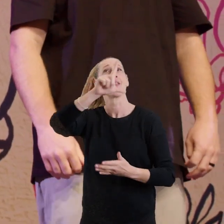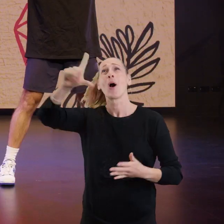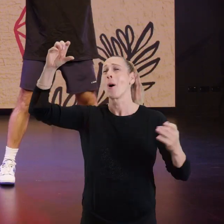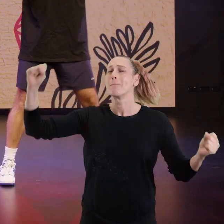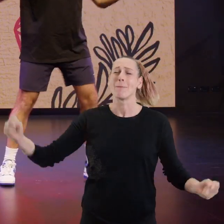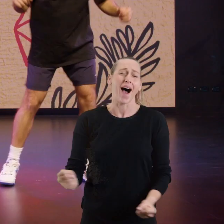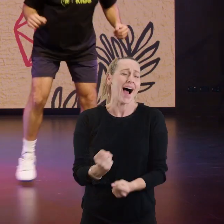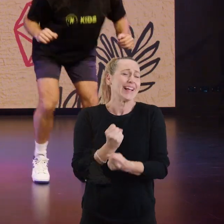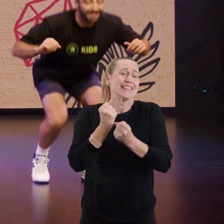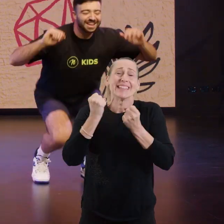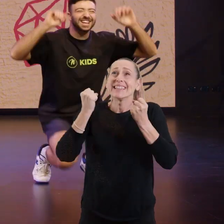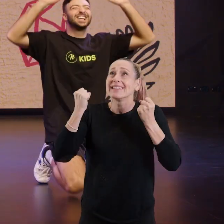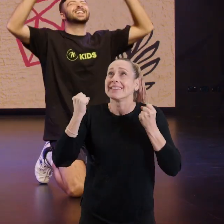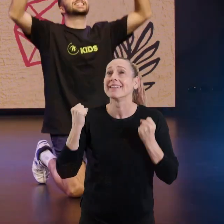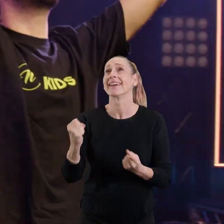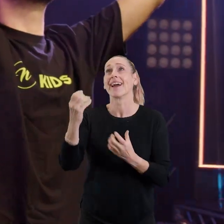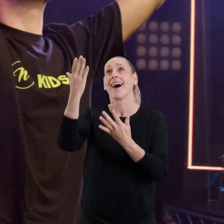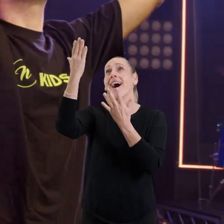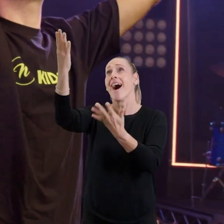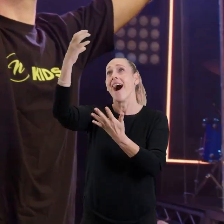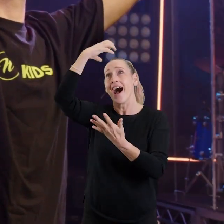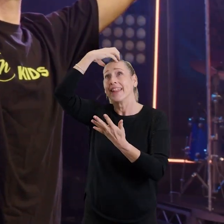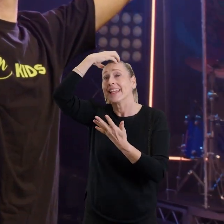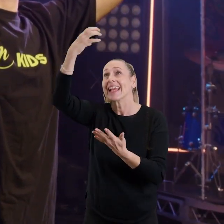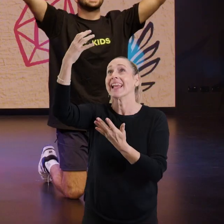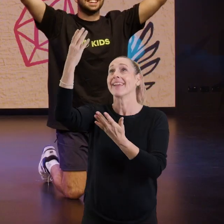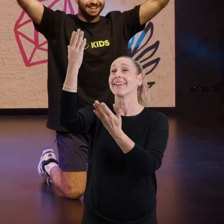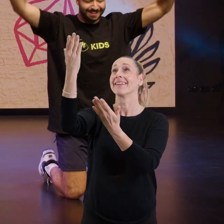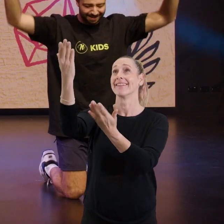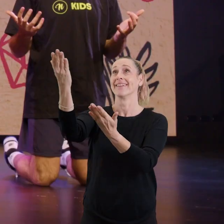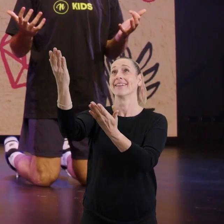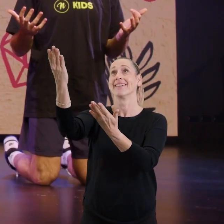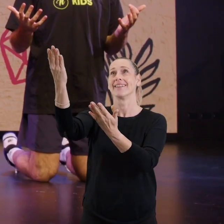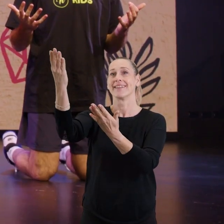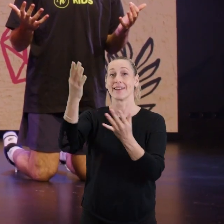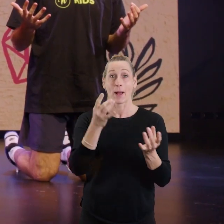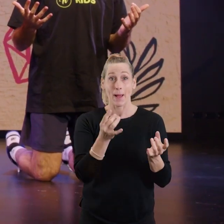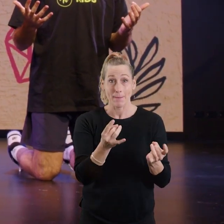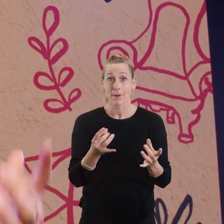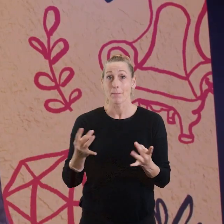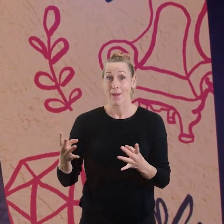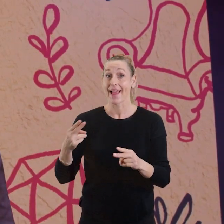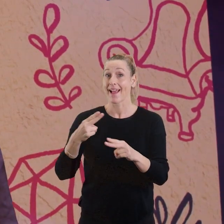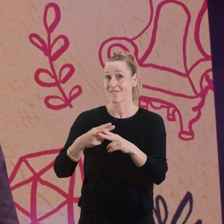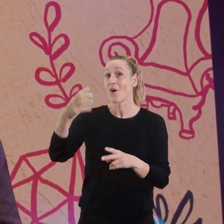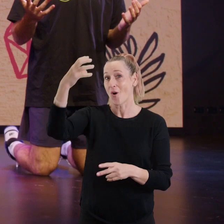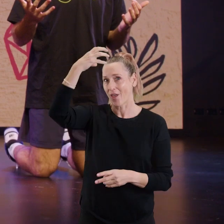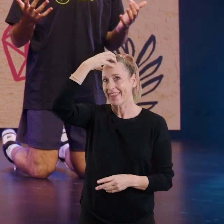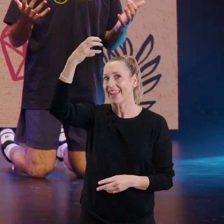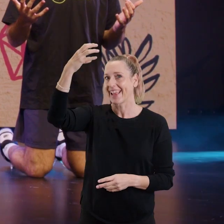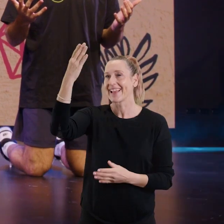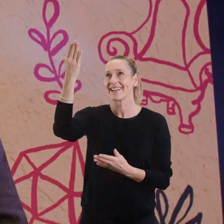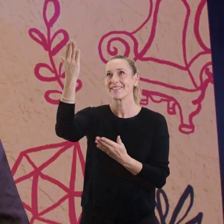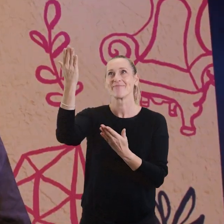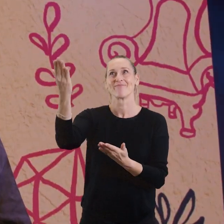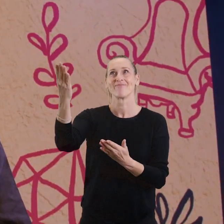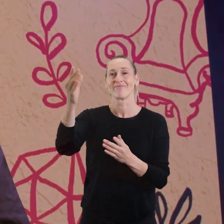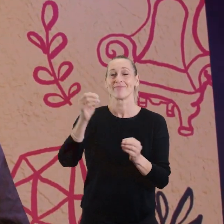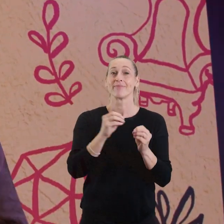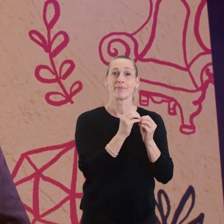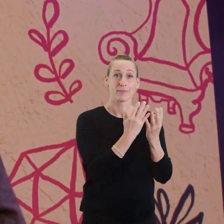Lord Almighty, the King. Prepare for the King.